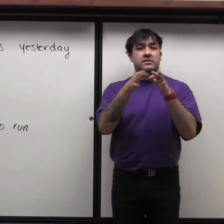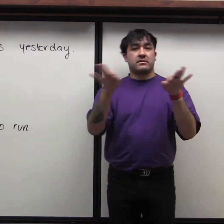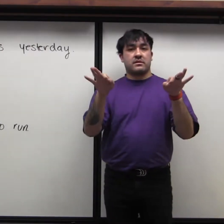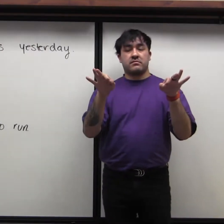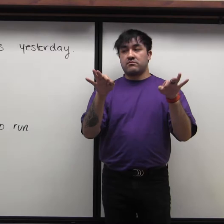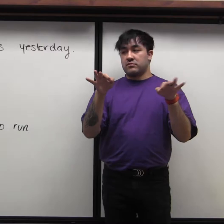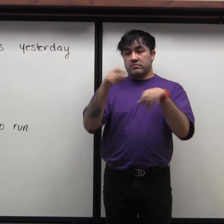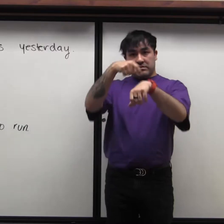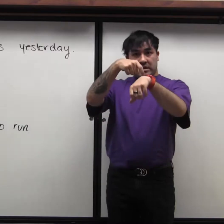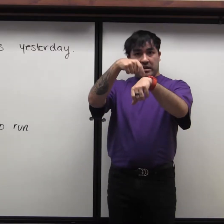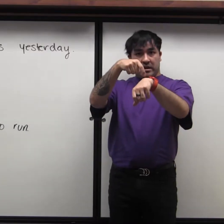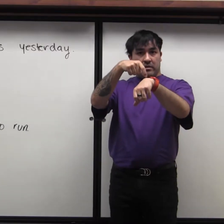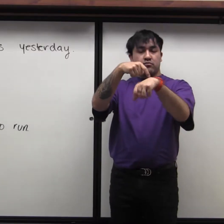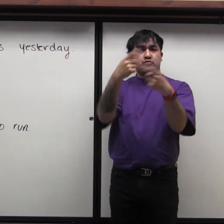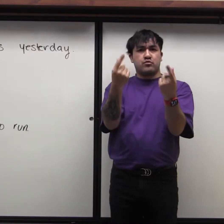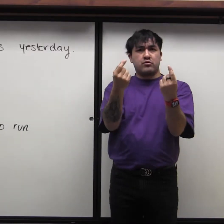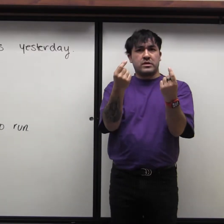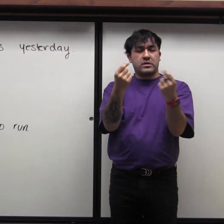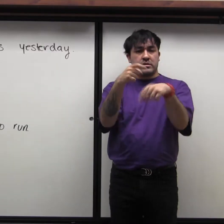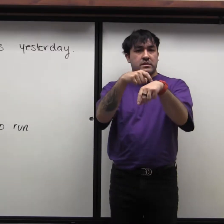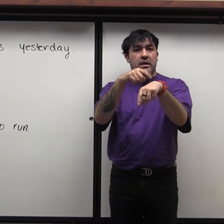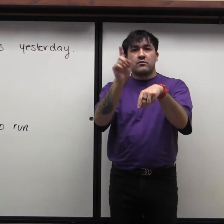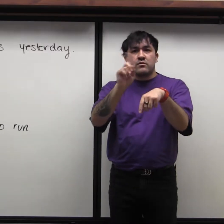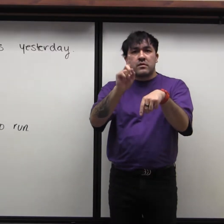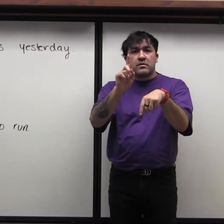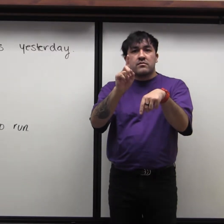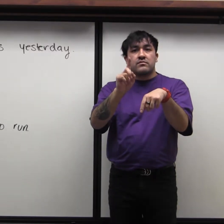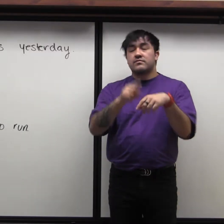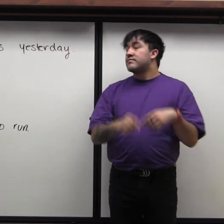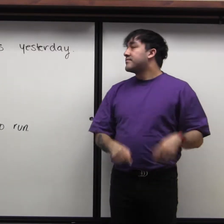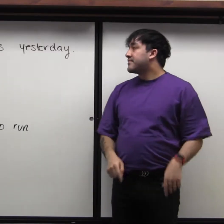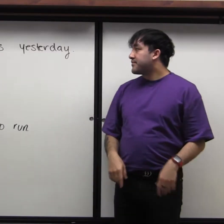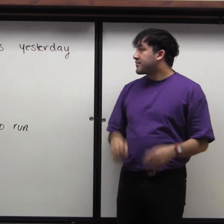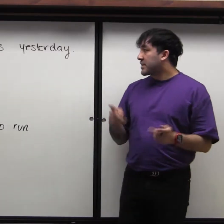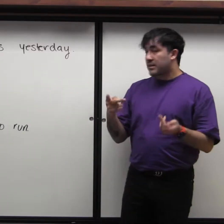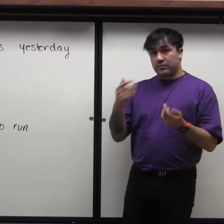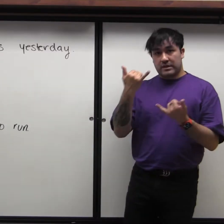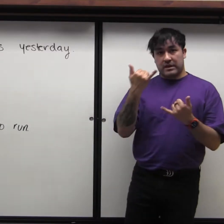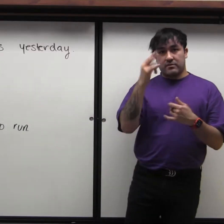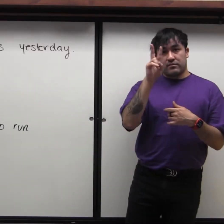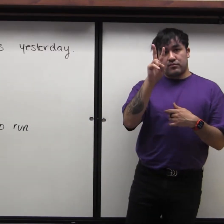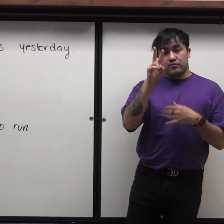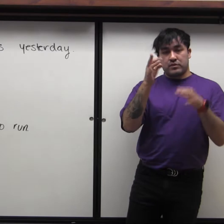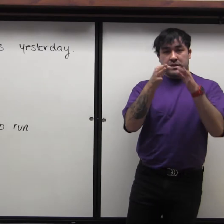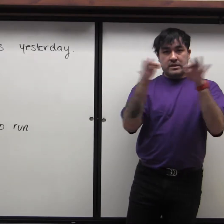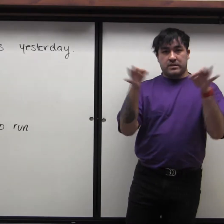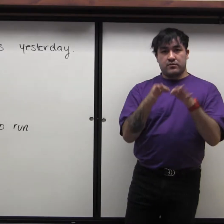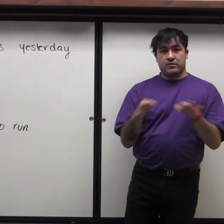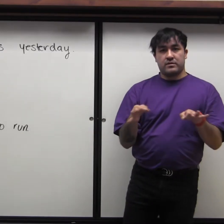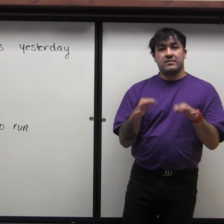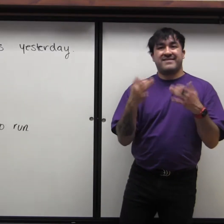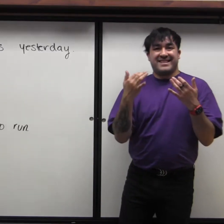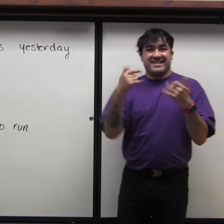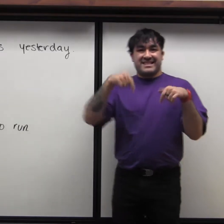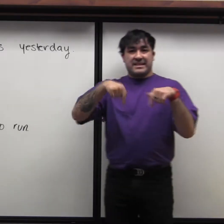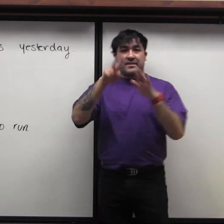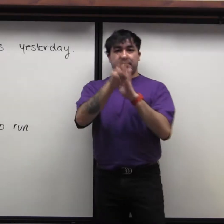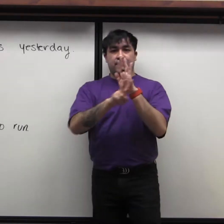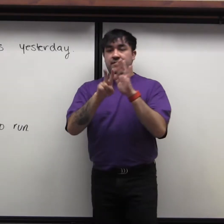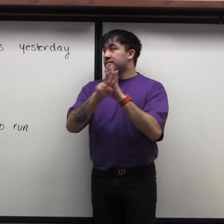So if your sentence has time, what do you do with it? Where do you put it? So we have two sentences that we're going to look at. And in